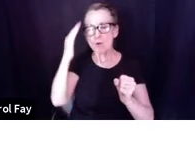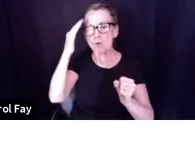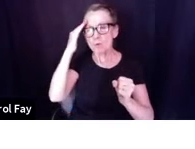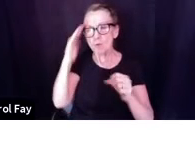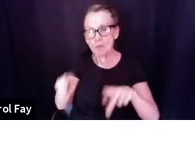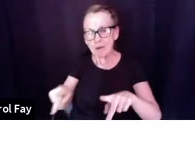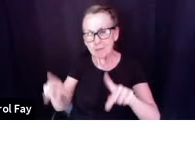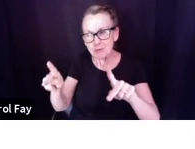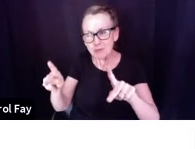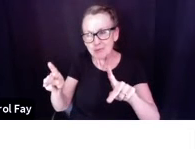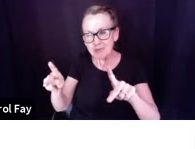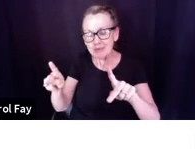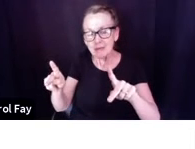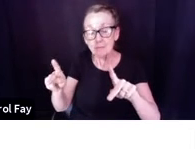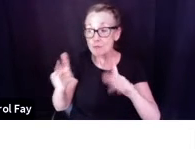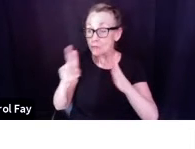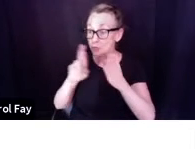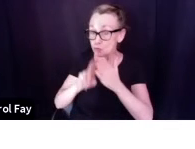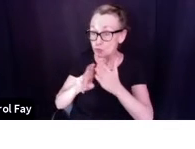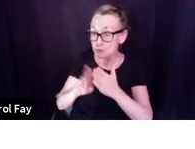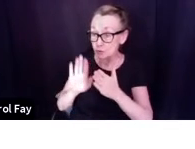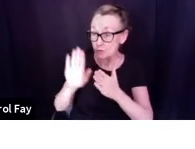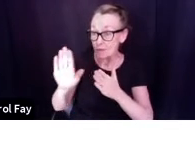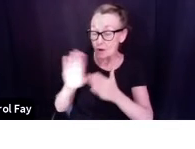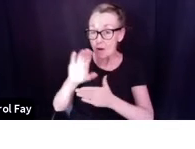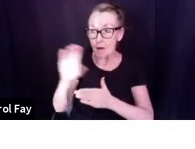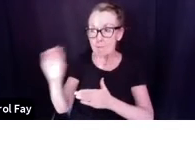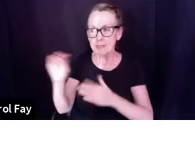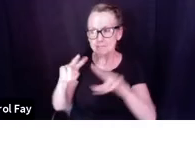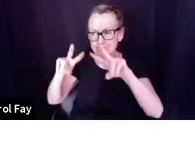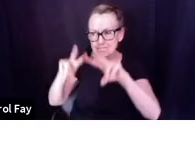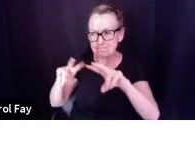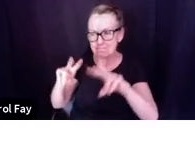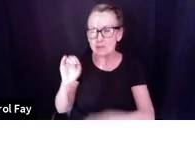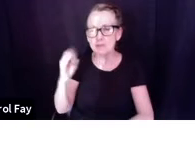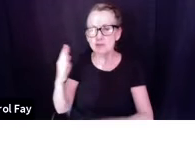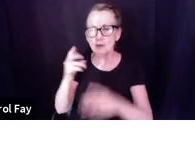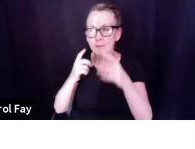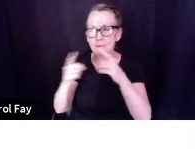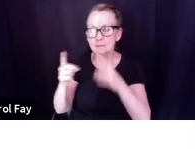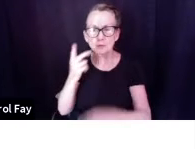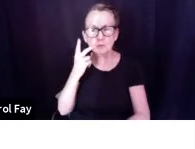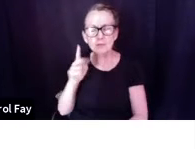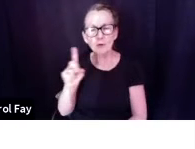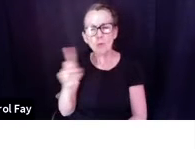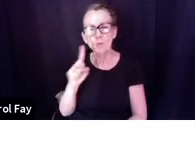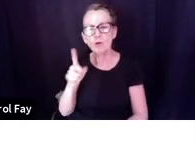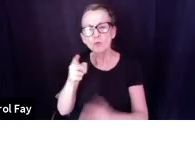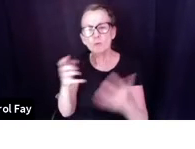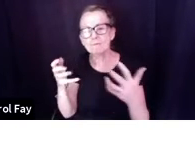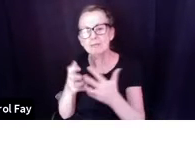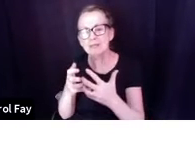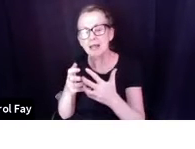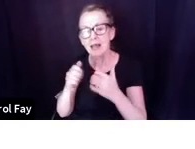So again, you research the company and dissect the job description and see where do you fit? How can